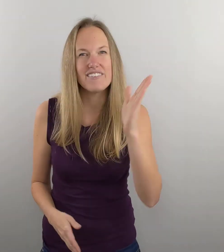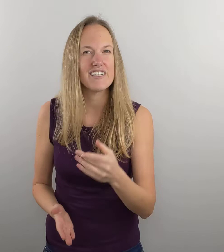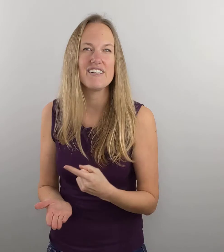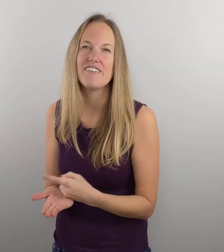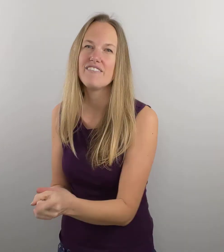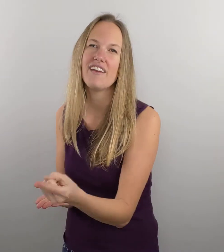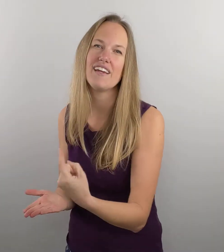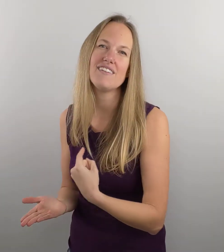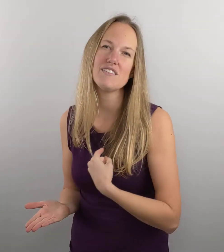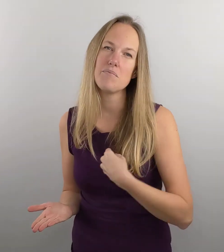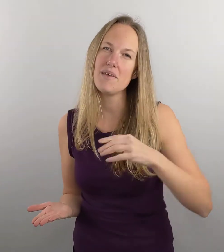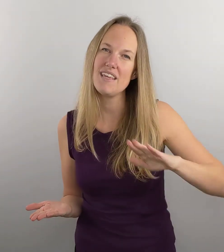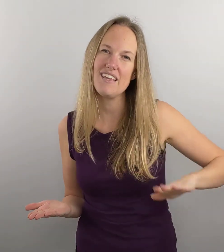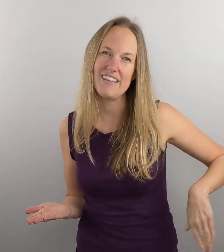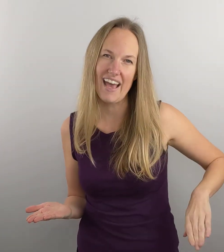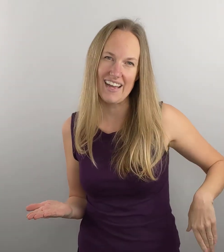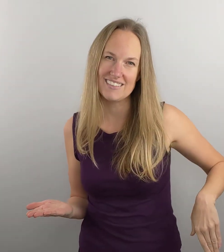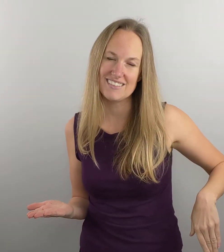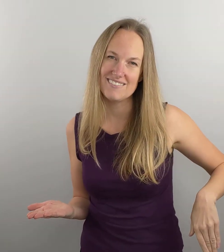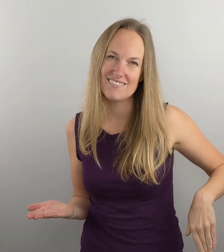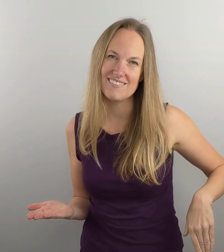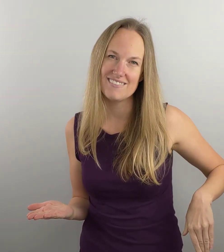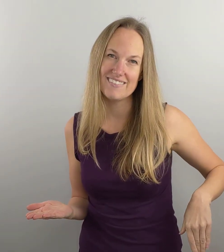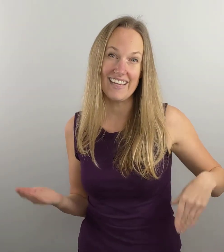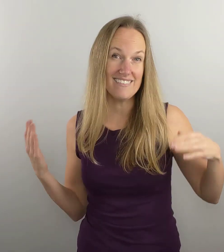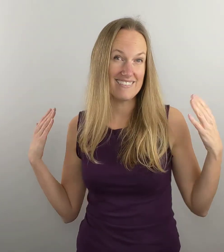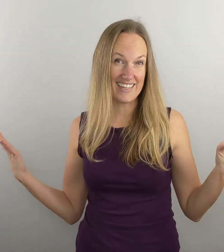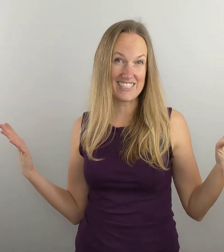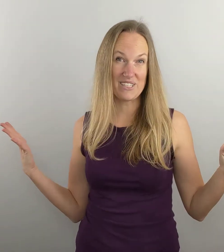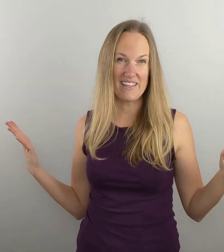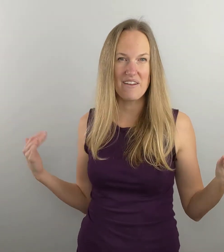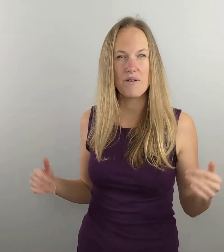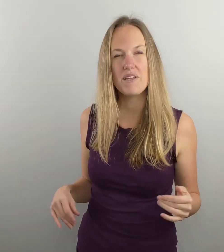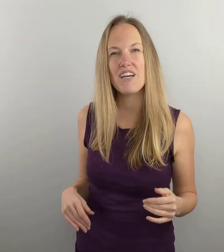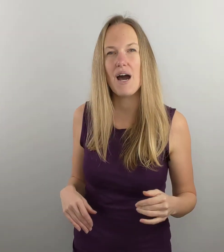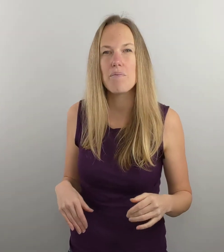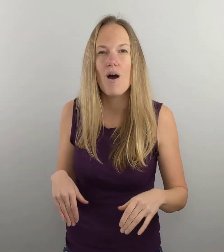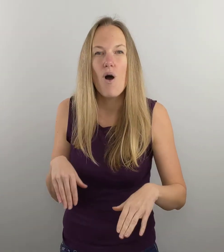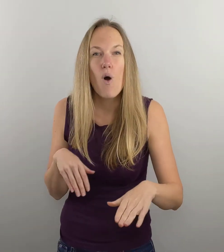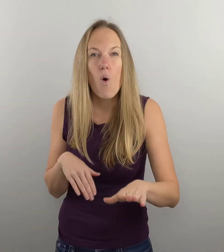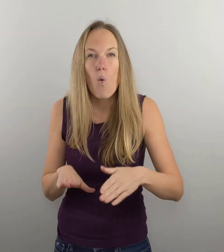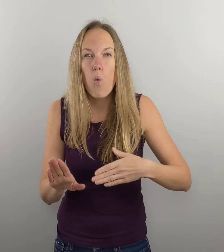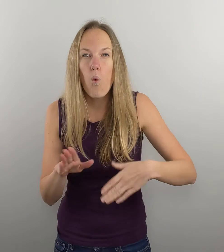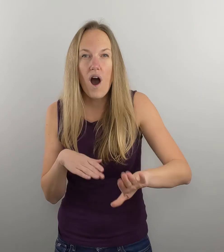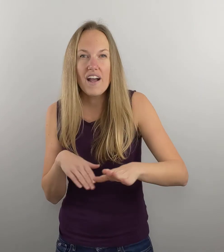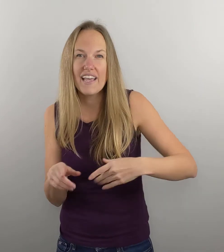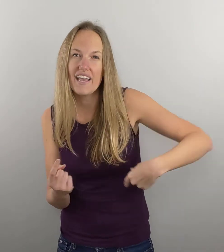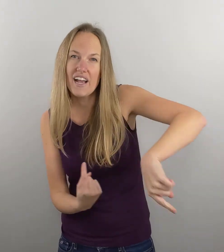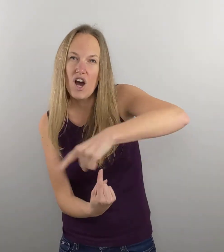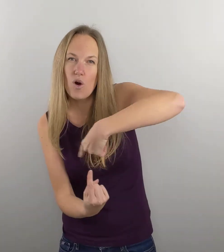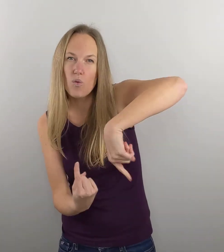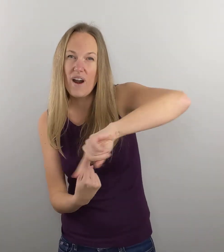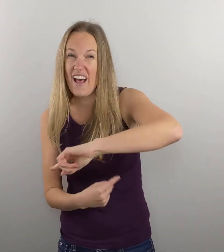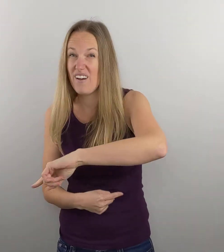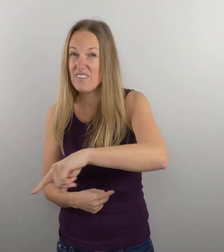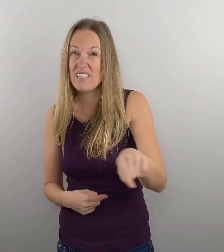never failed me yet. Okay, let's try that from the top. Walking around